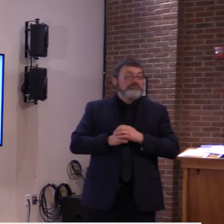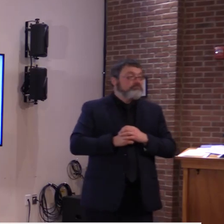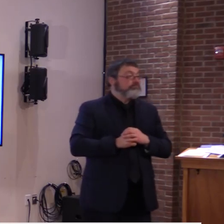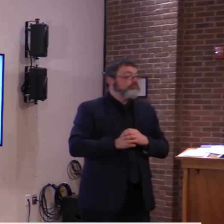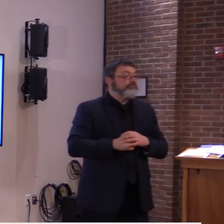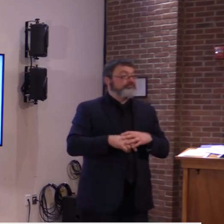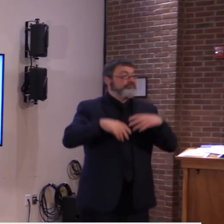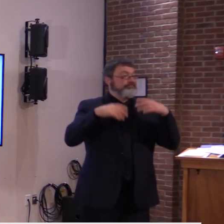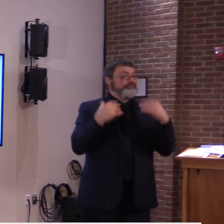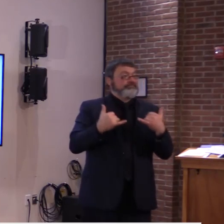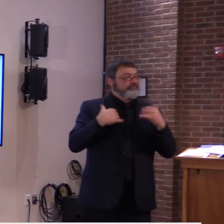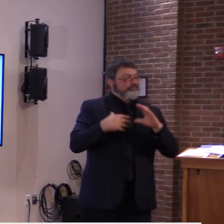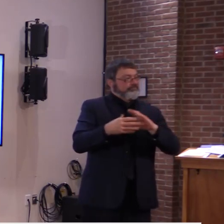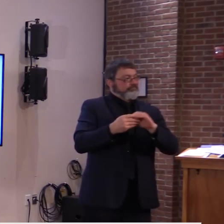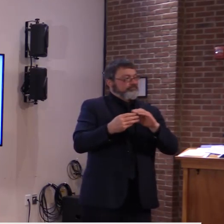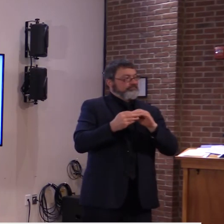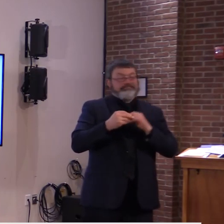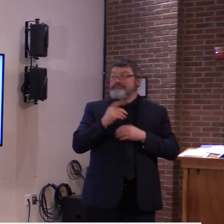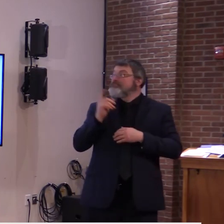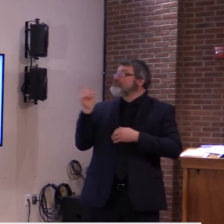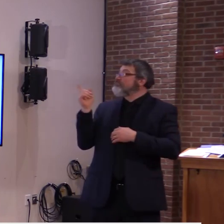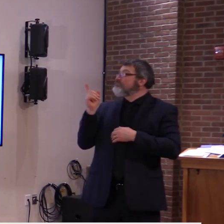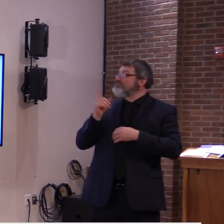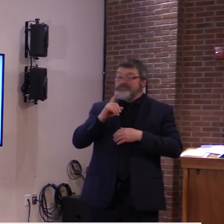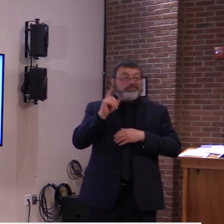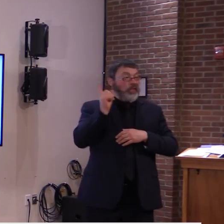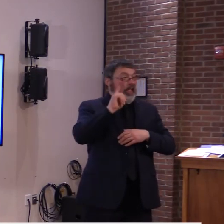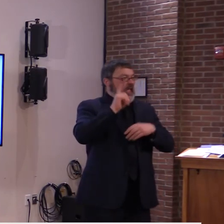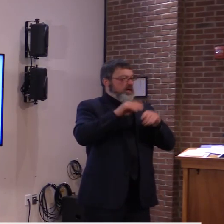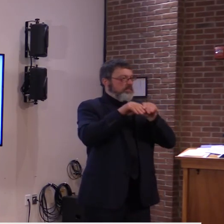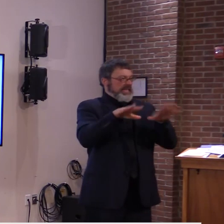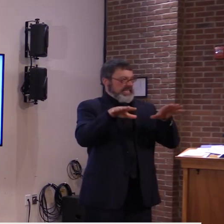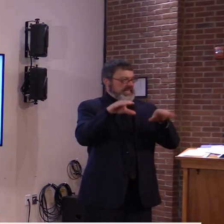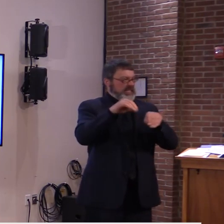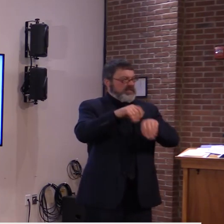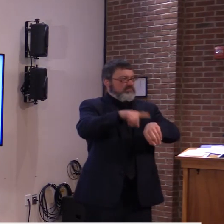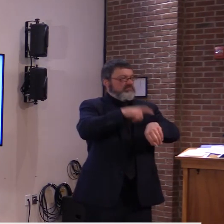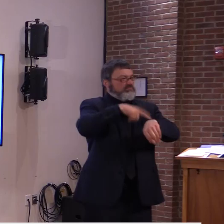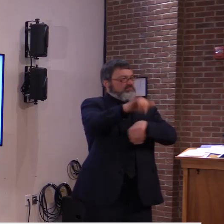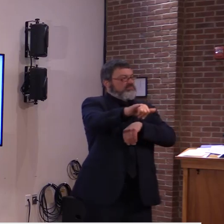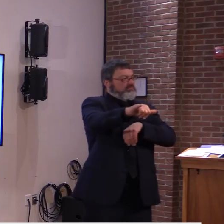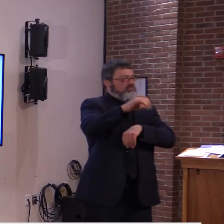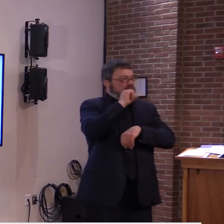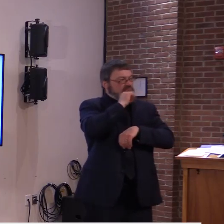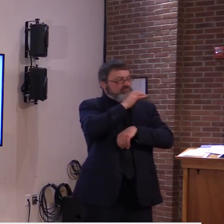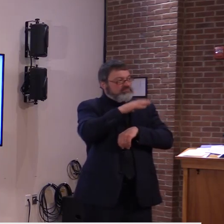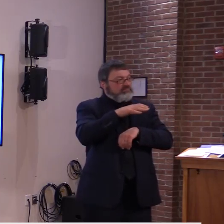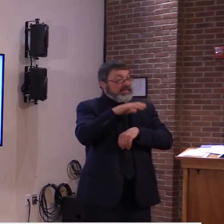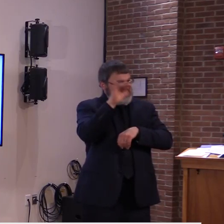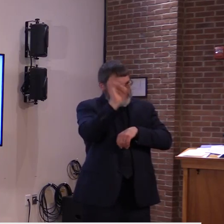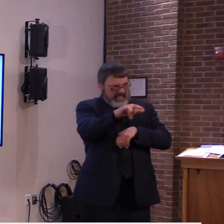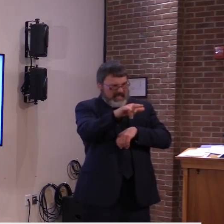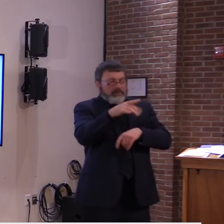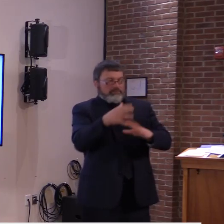Now, people would like me to comment about Thanksgiving, and as I said at the press briefing